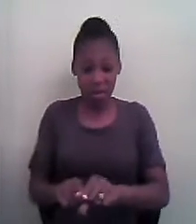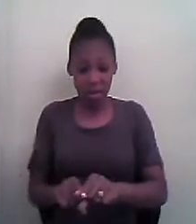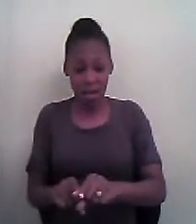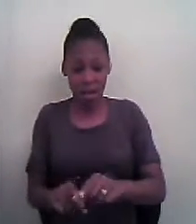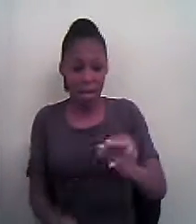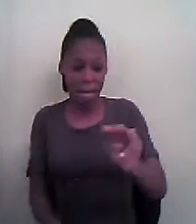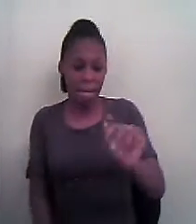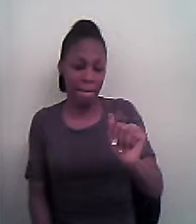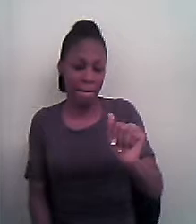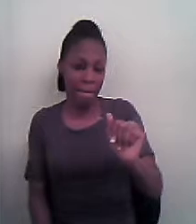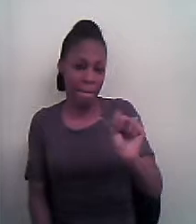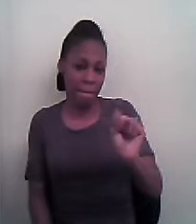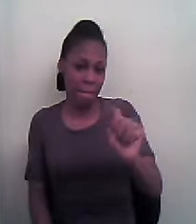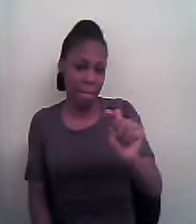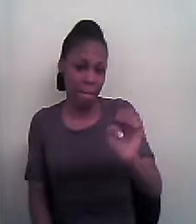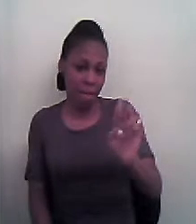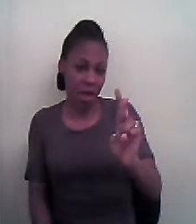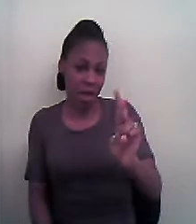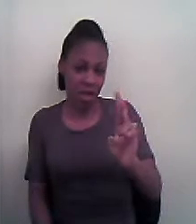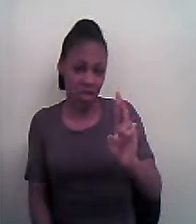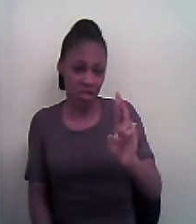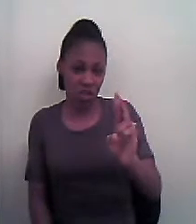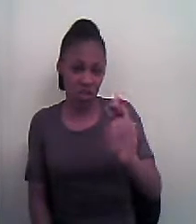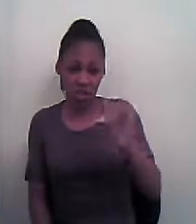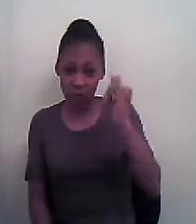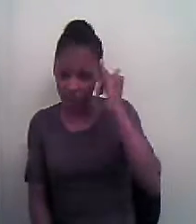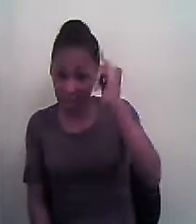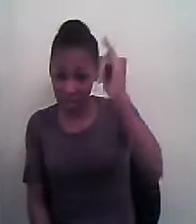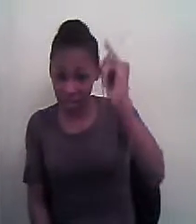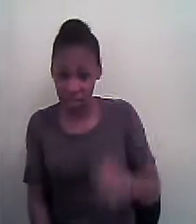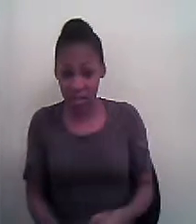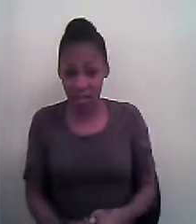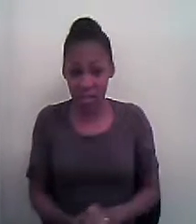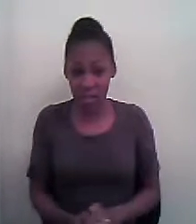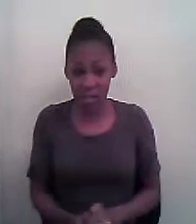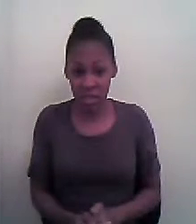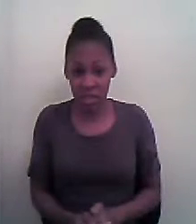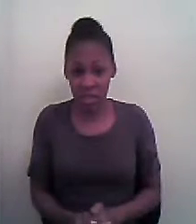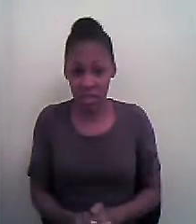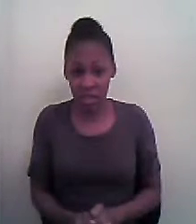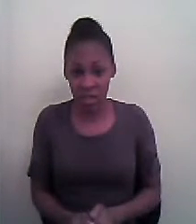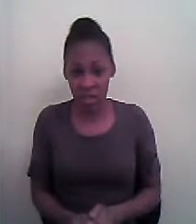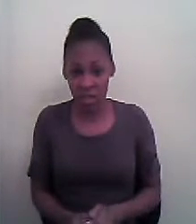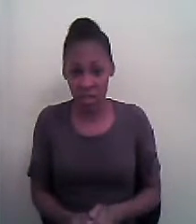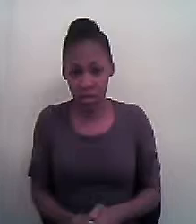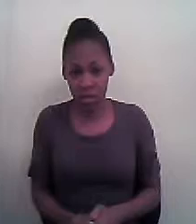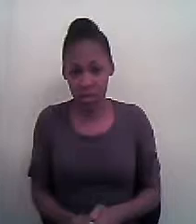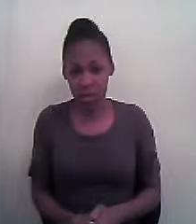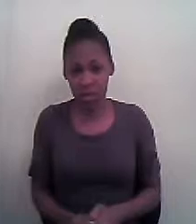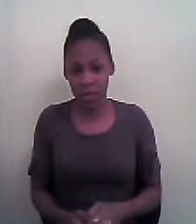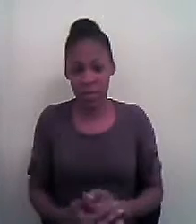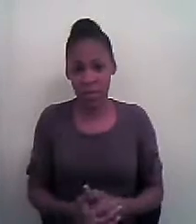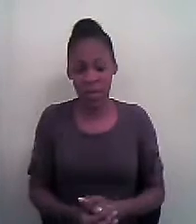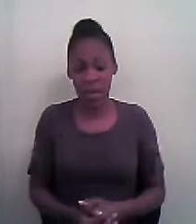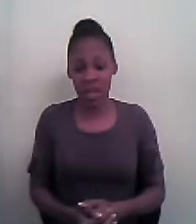always tempted to summarize the article, and then in their report again, write another summary of the